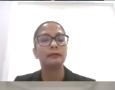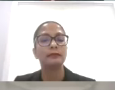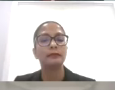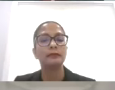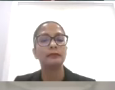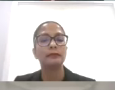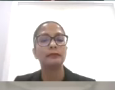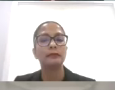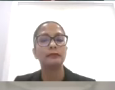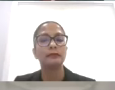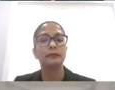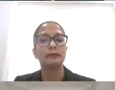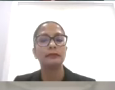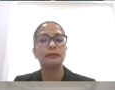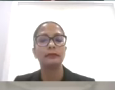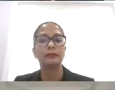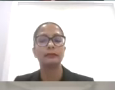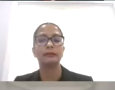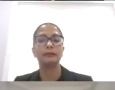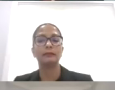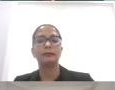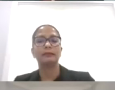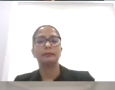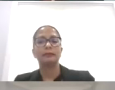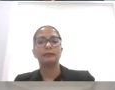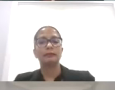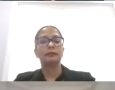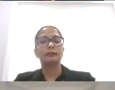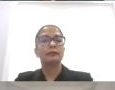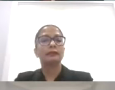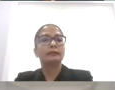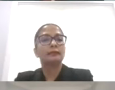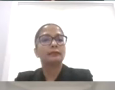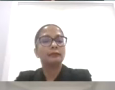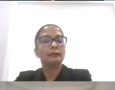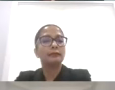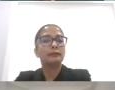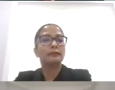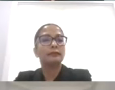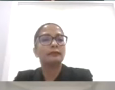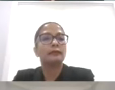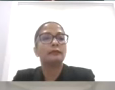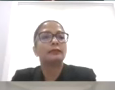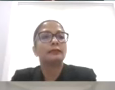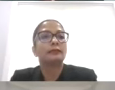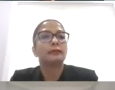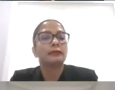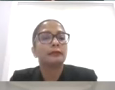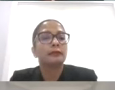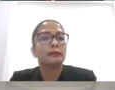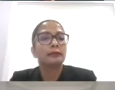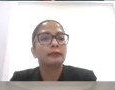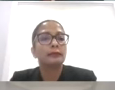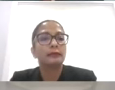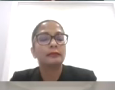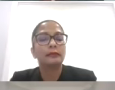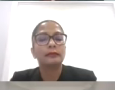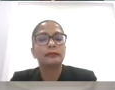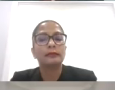lately, there have been companies that come out with accessibility plugs or